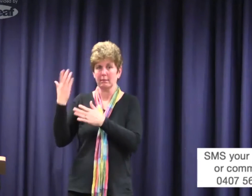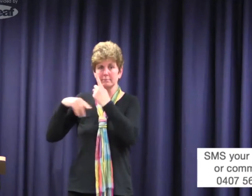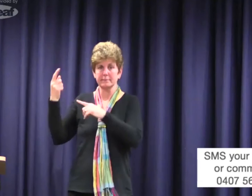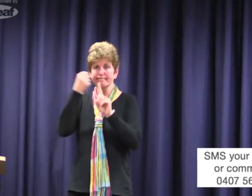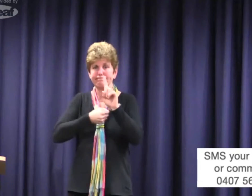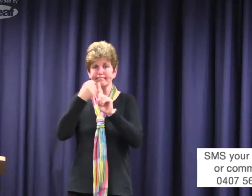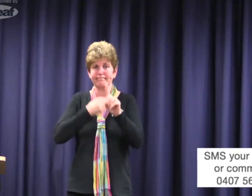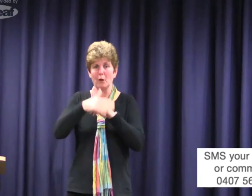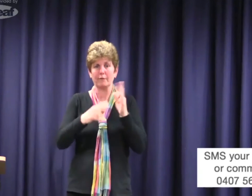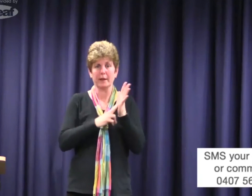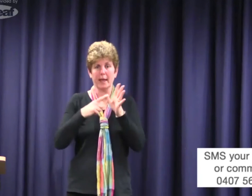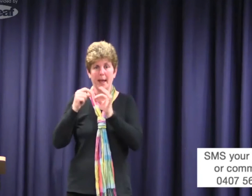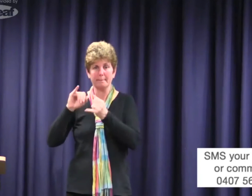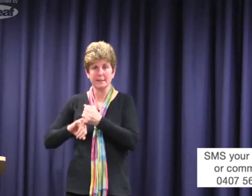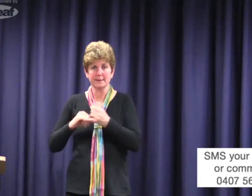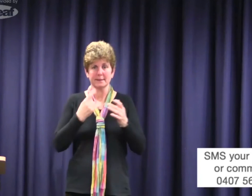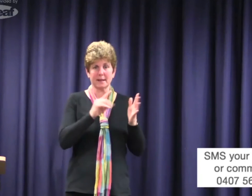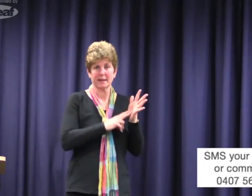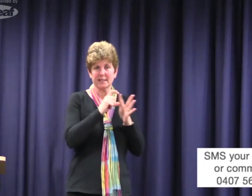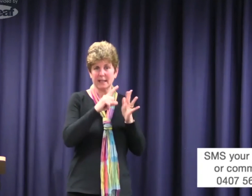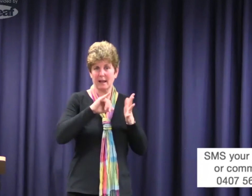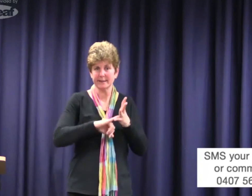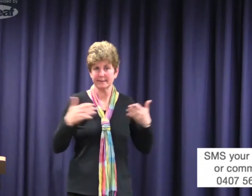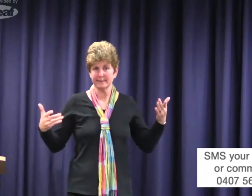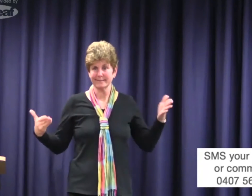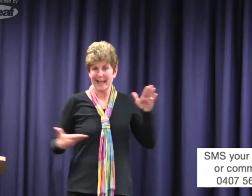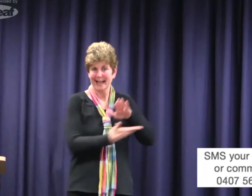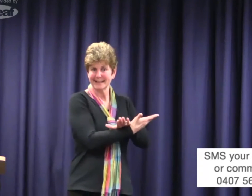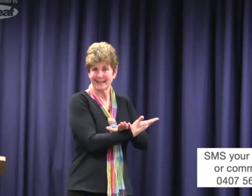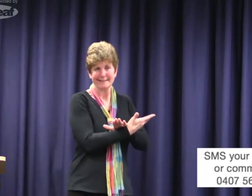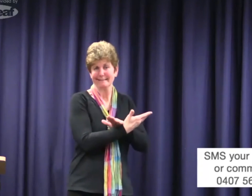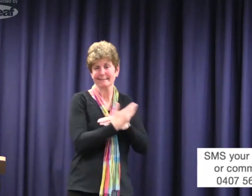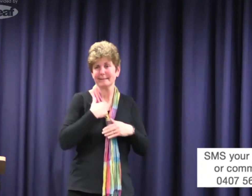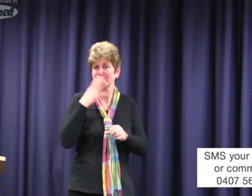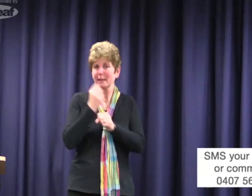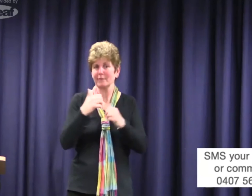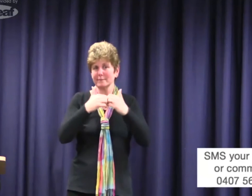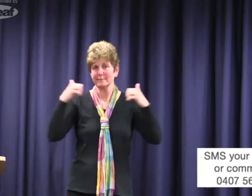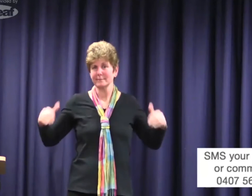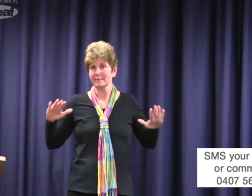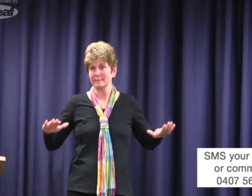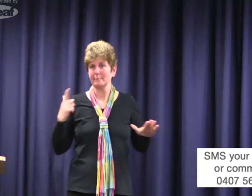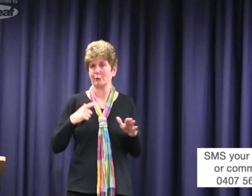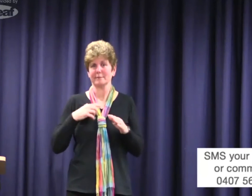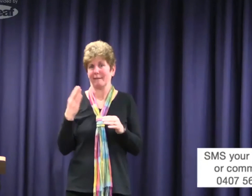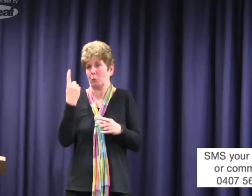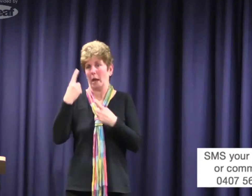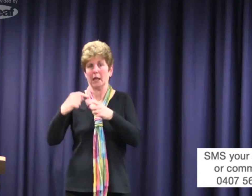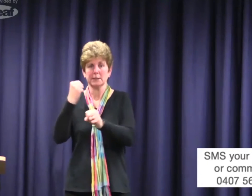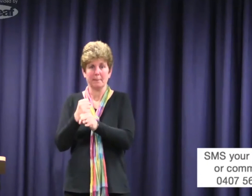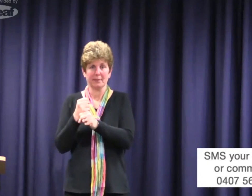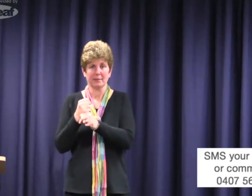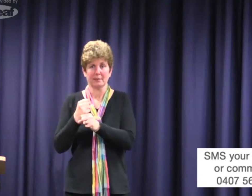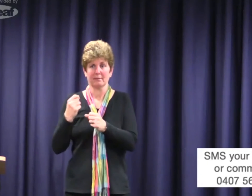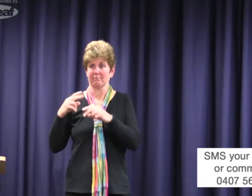information. Kyle spoke about his lobbying efforts regarding the transition of NABS under the NDIS,